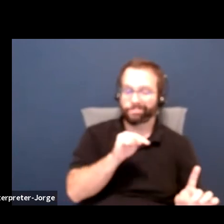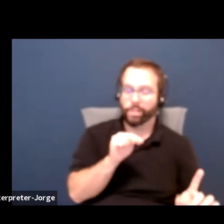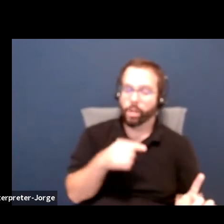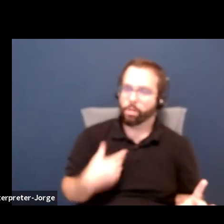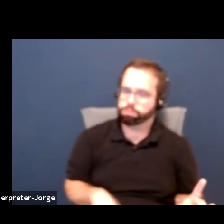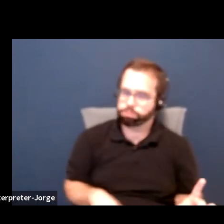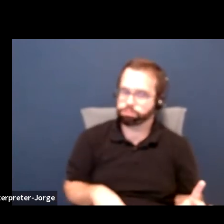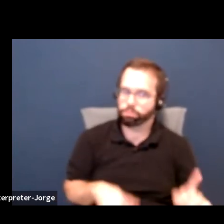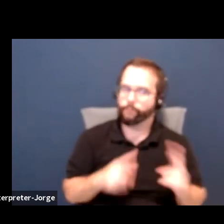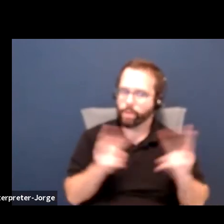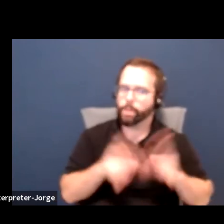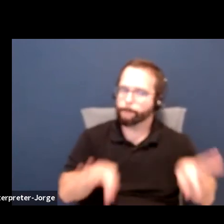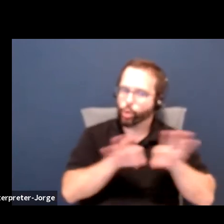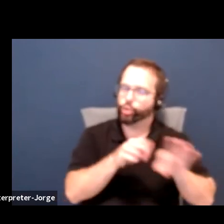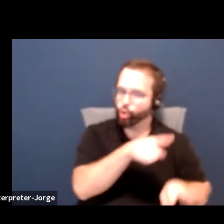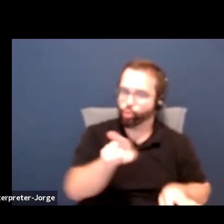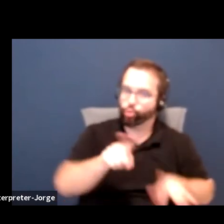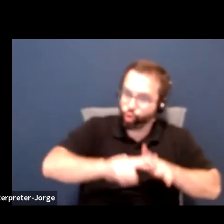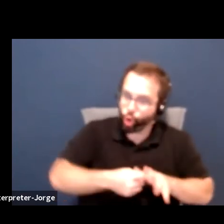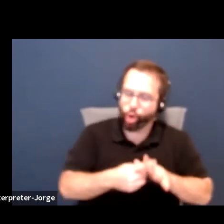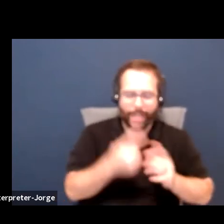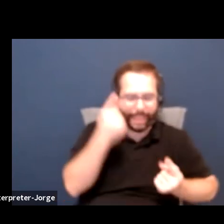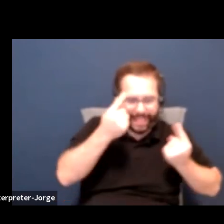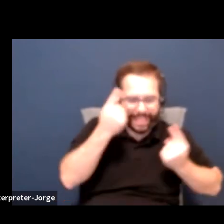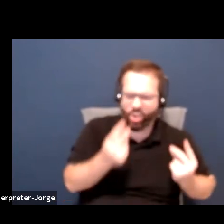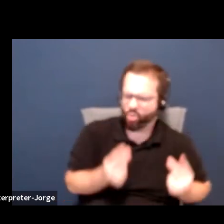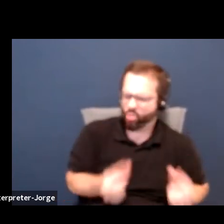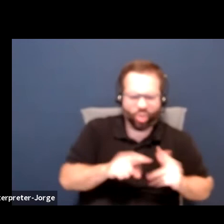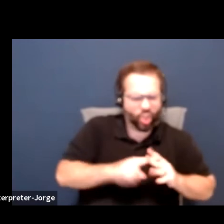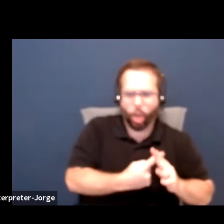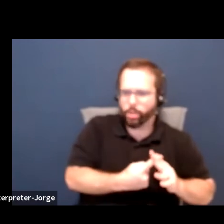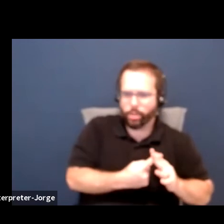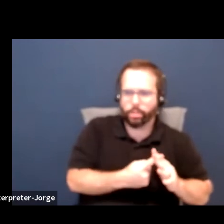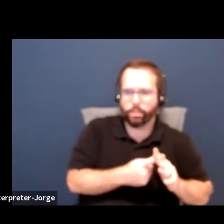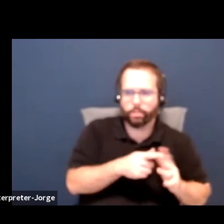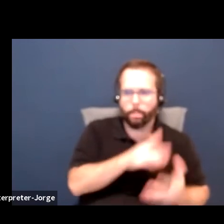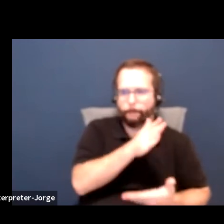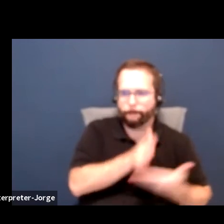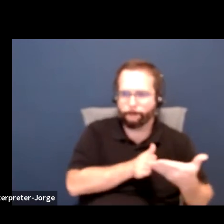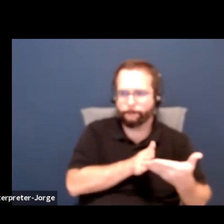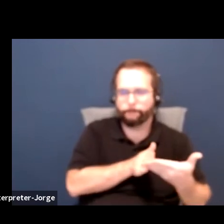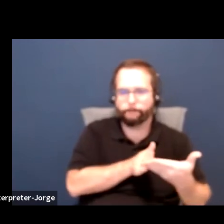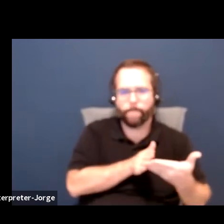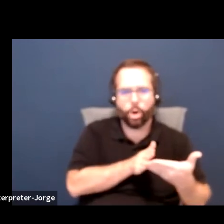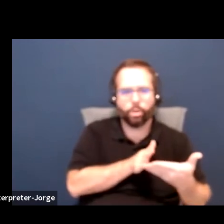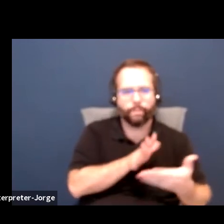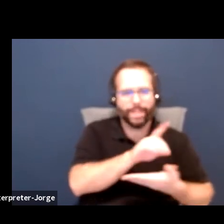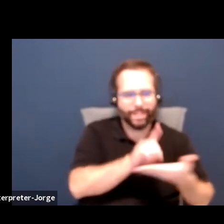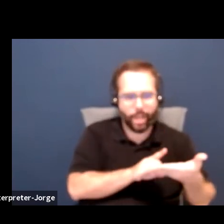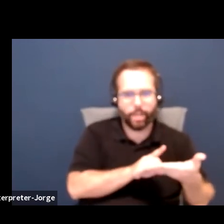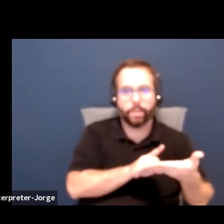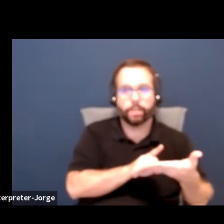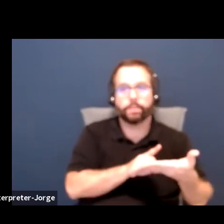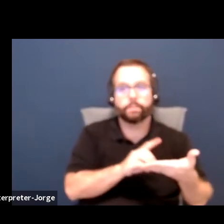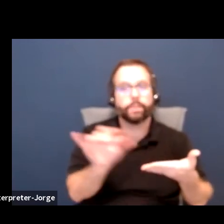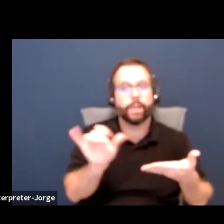that you start thinking about right away. And it's got to be part of your program design from the beginning, because even when you're talking about something like